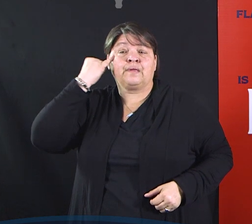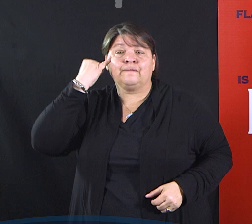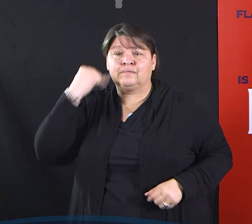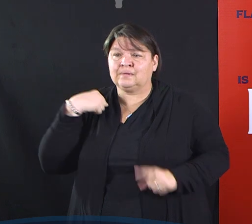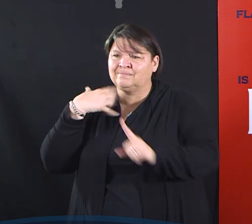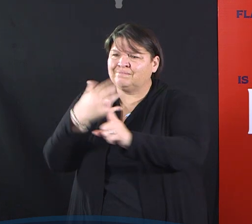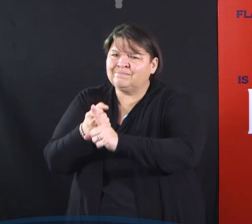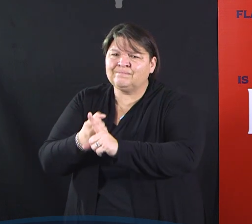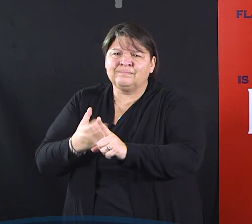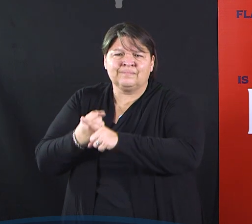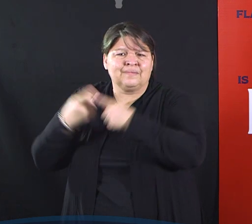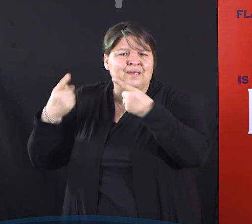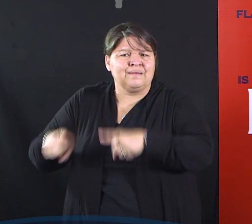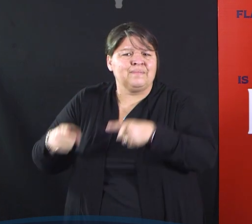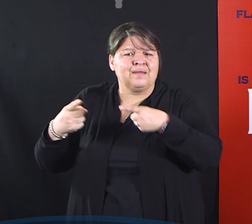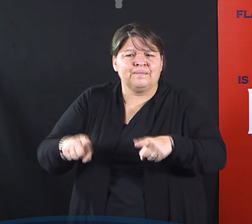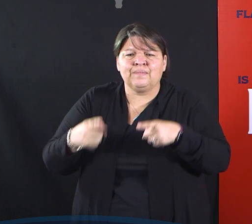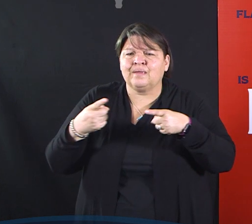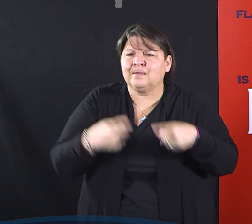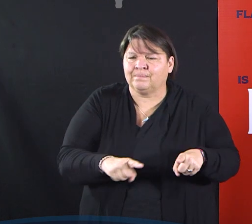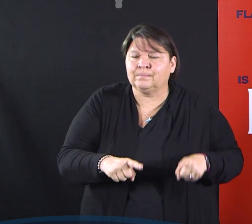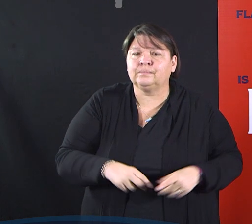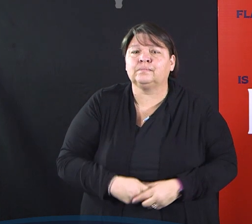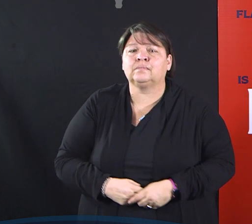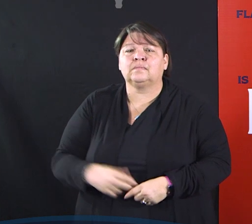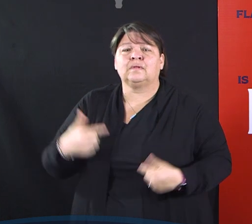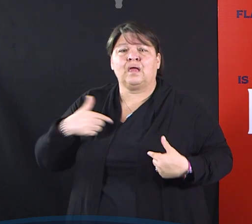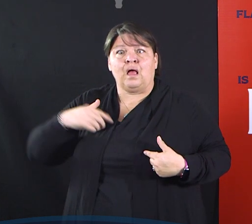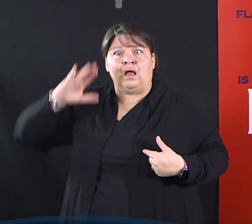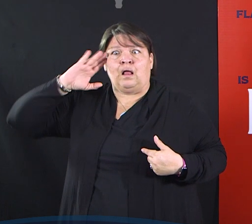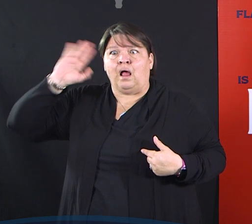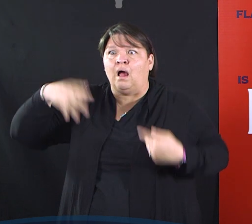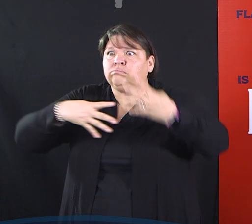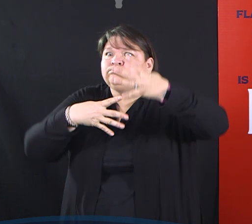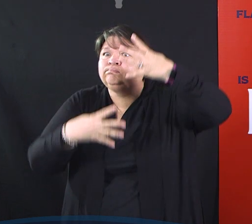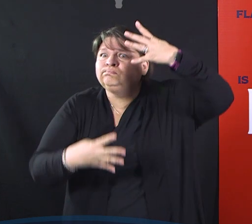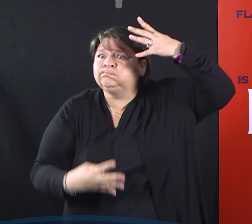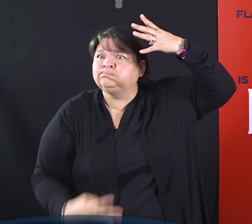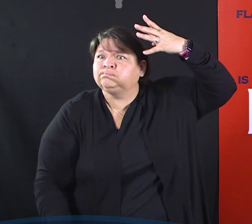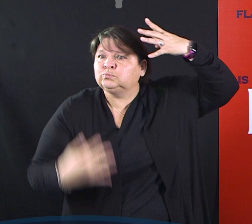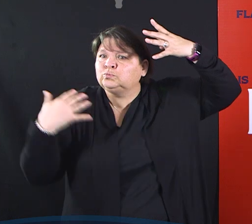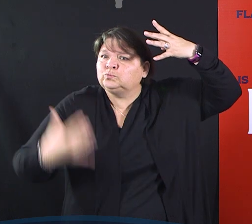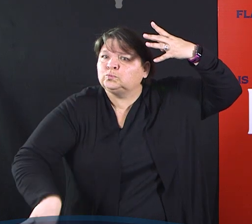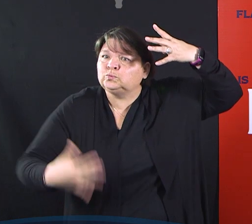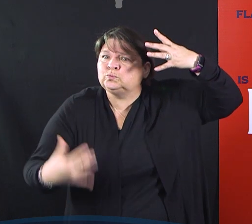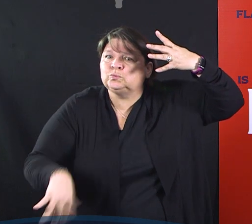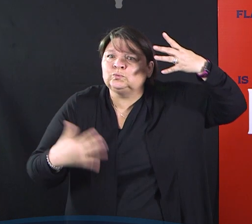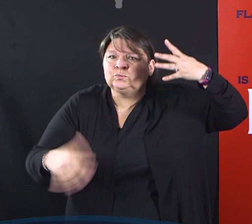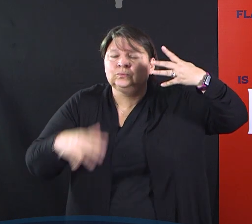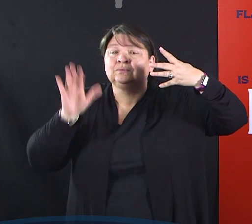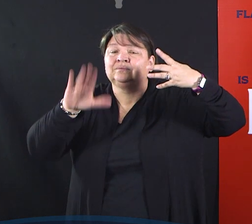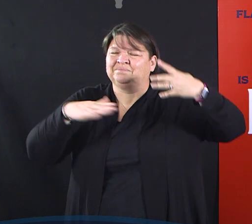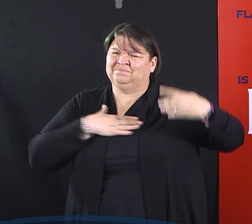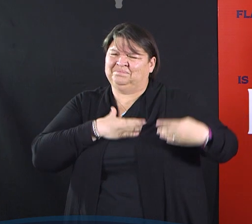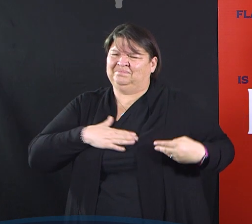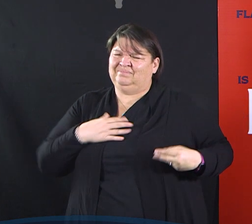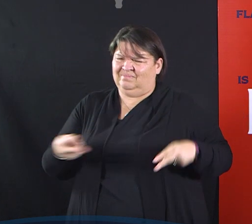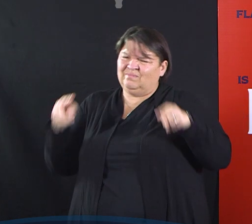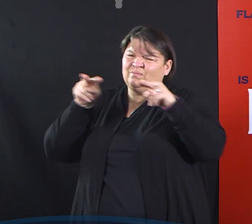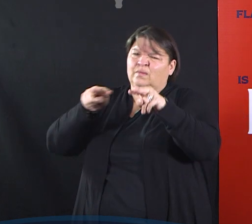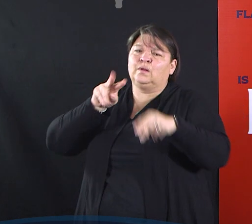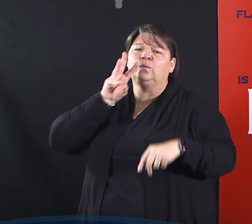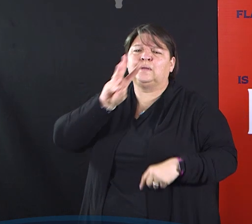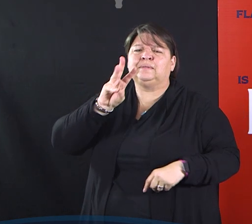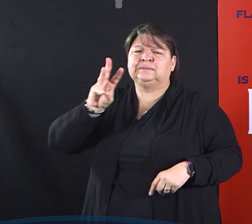Again, all this information can be found on the city's COVID-19 webpage, and we are pushing these updates out on the city's